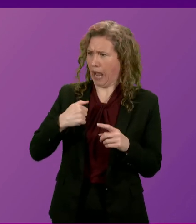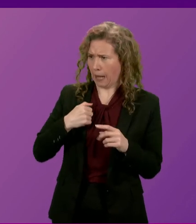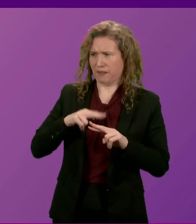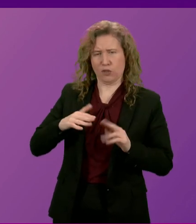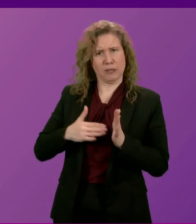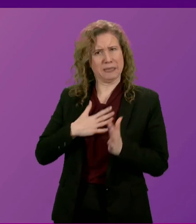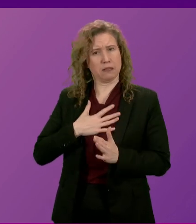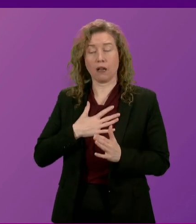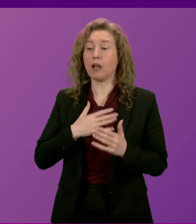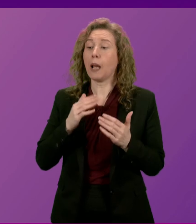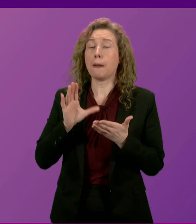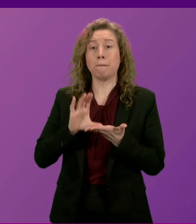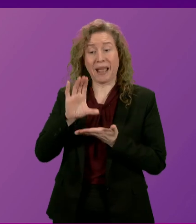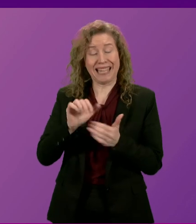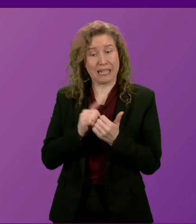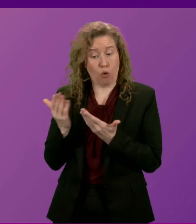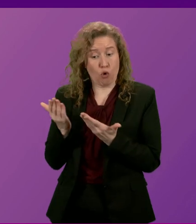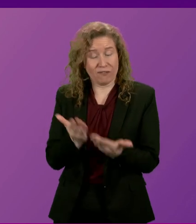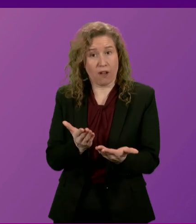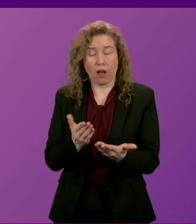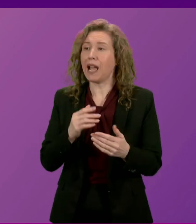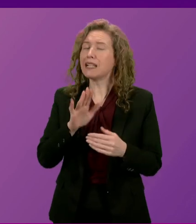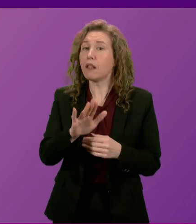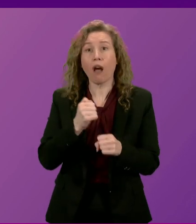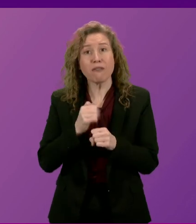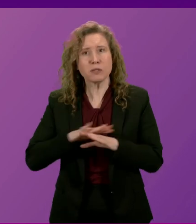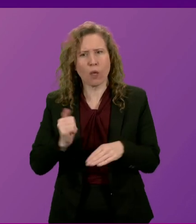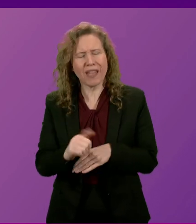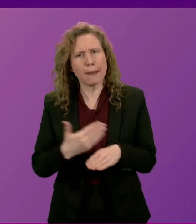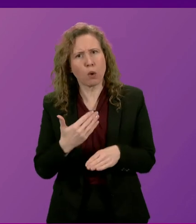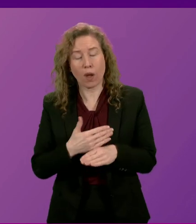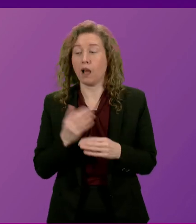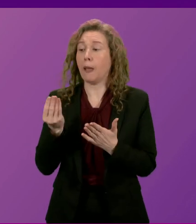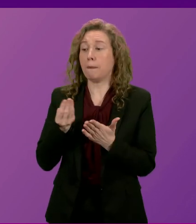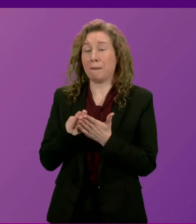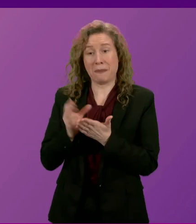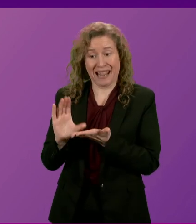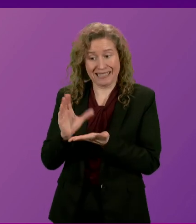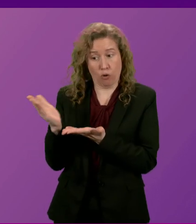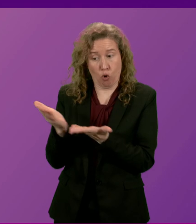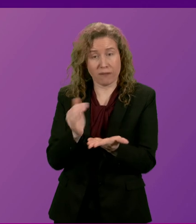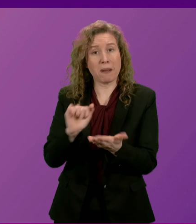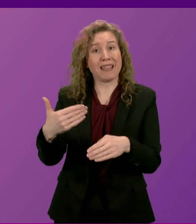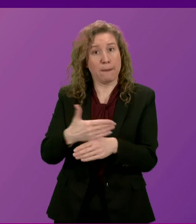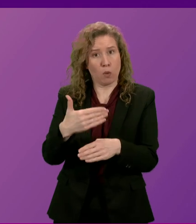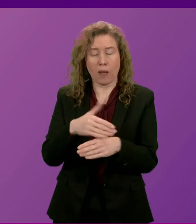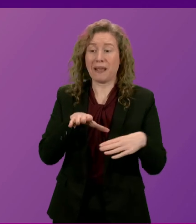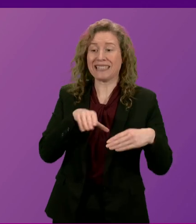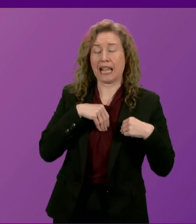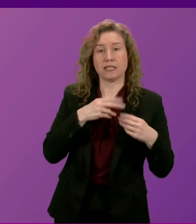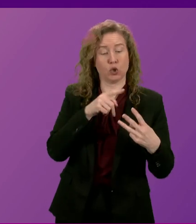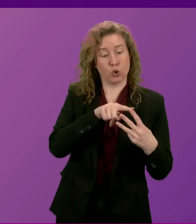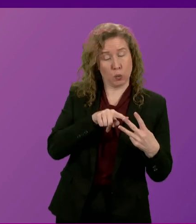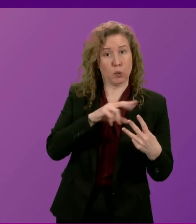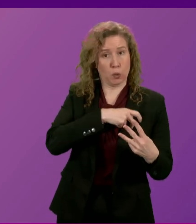deal has been offered by local government. The government isn't even the employer here. A pay deal has been offered by the employers, which has been accepted by two out of the